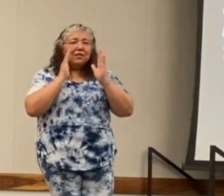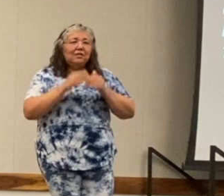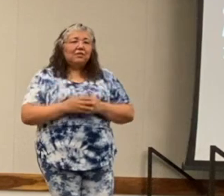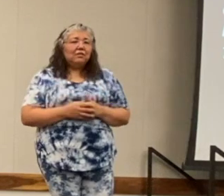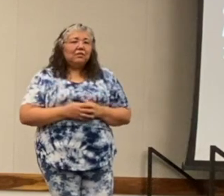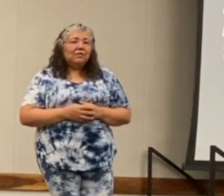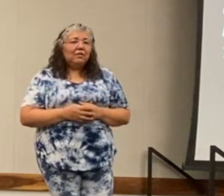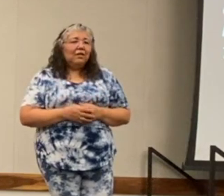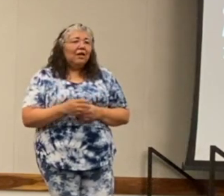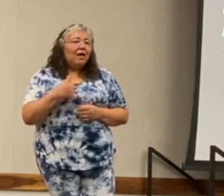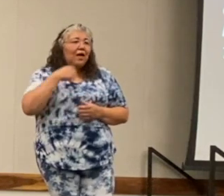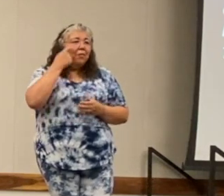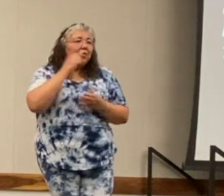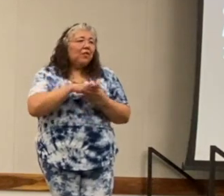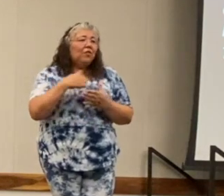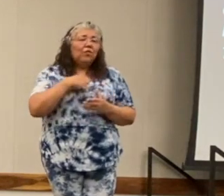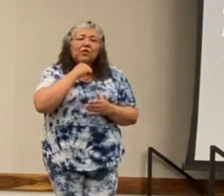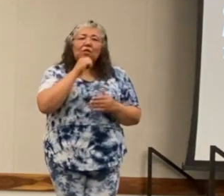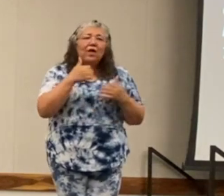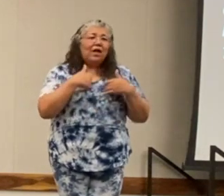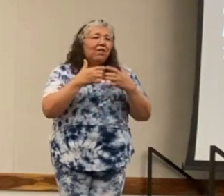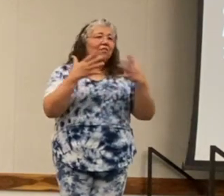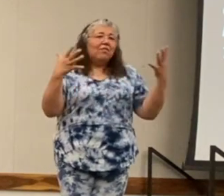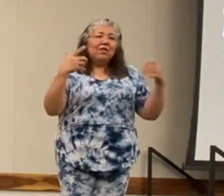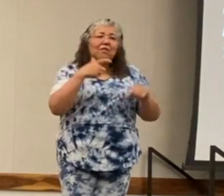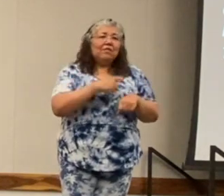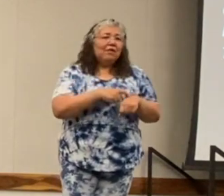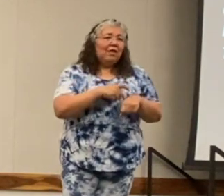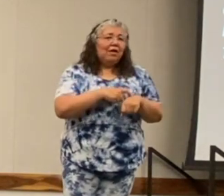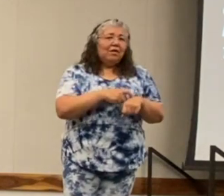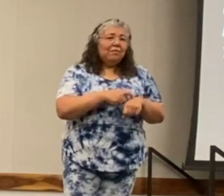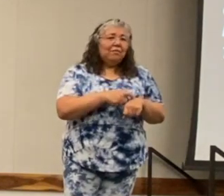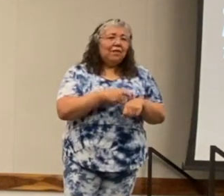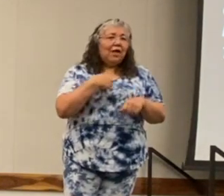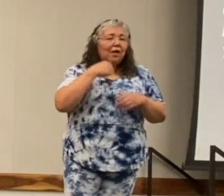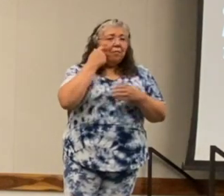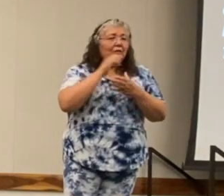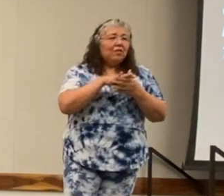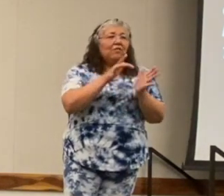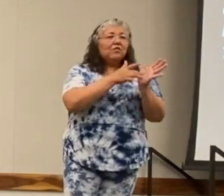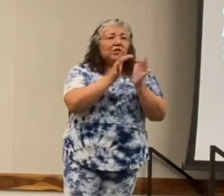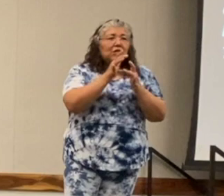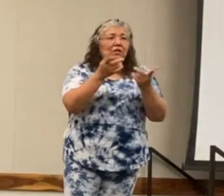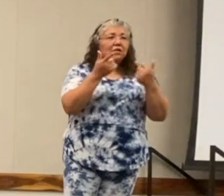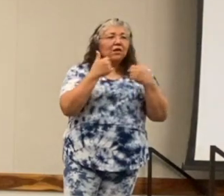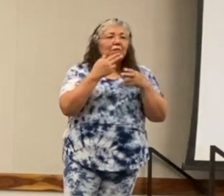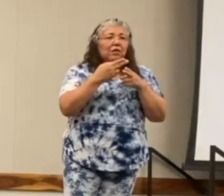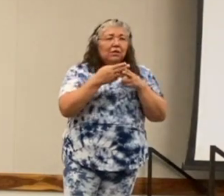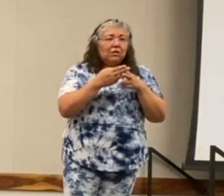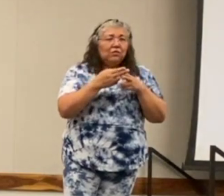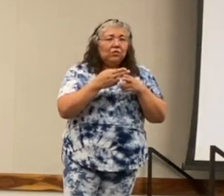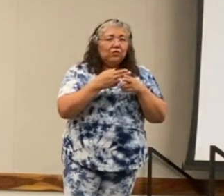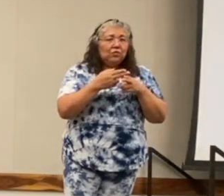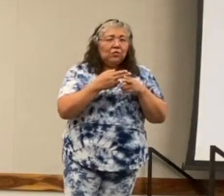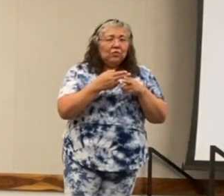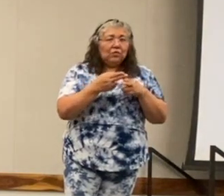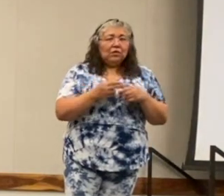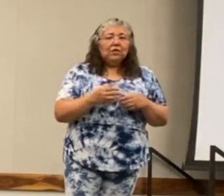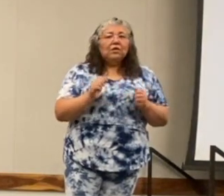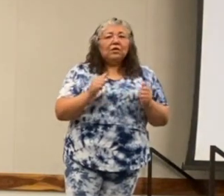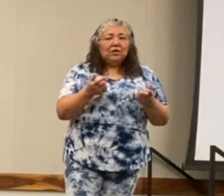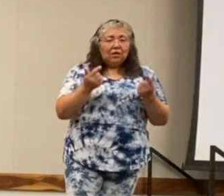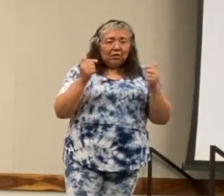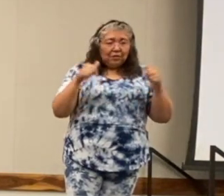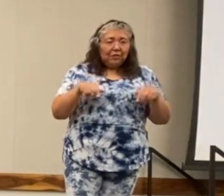I believe that we don't have a lot of time left. I believe that Jesus is coming soon. You can sit here and you can